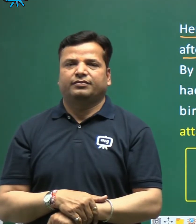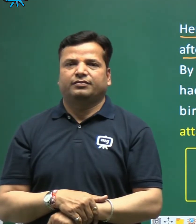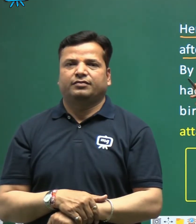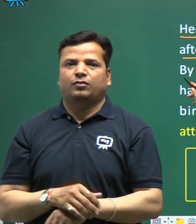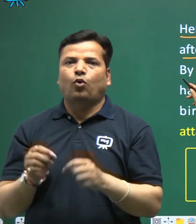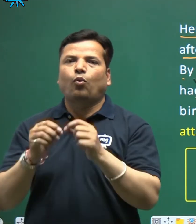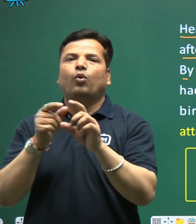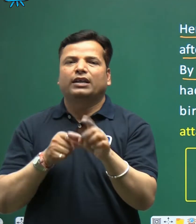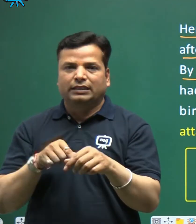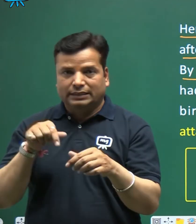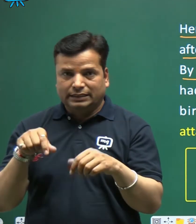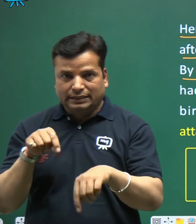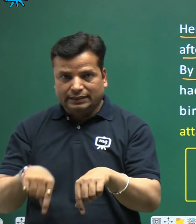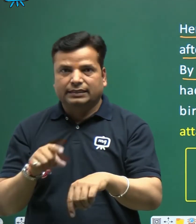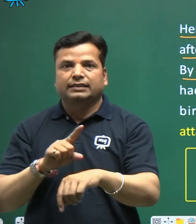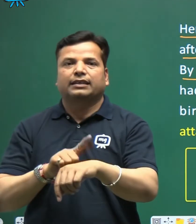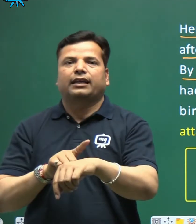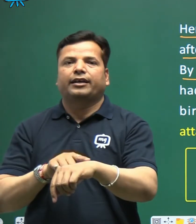By this time,